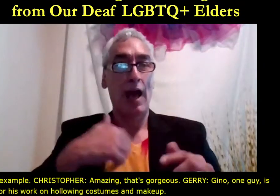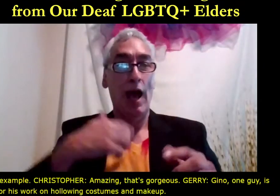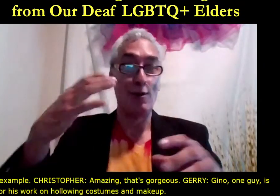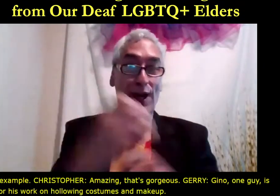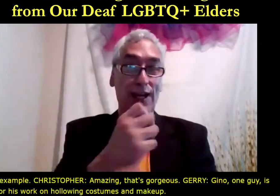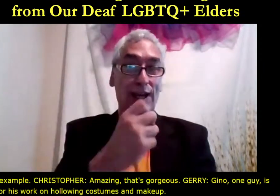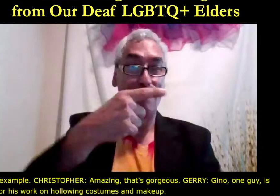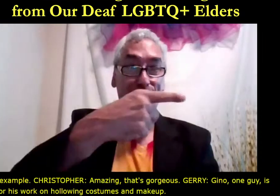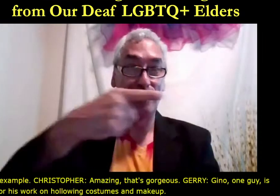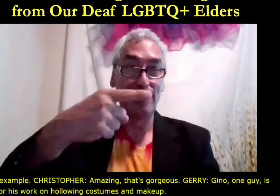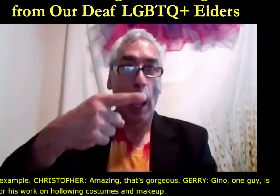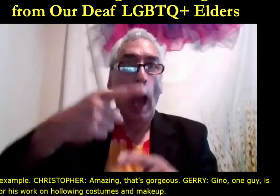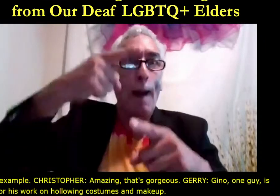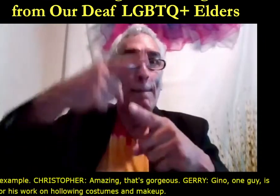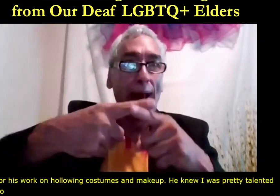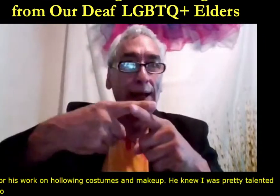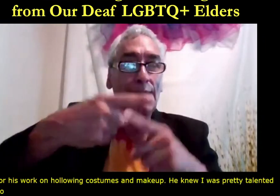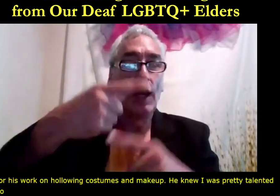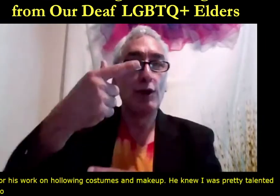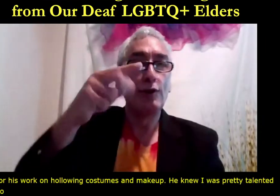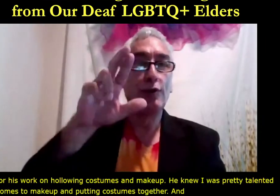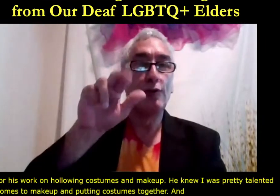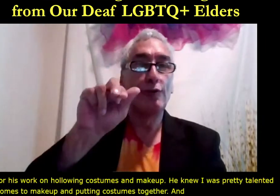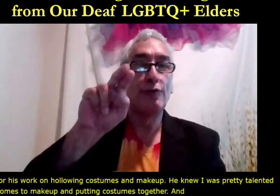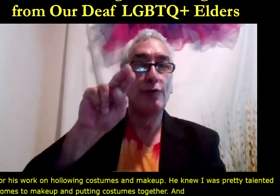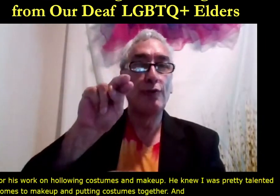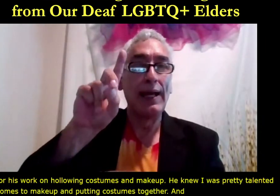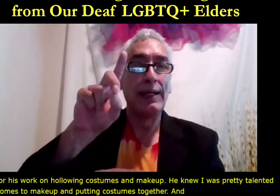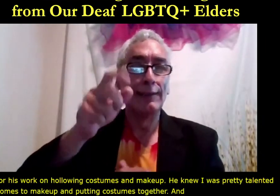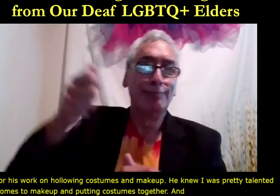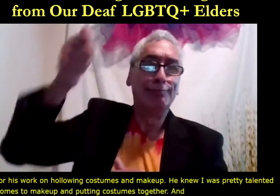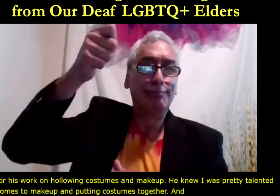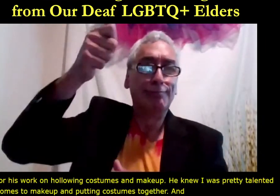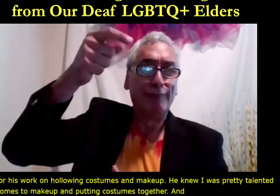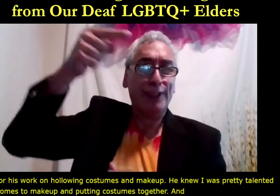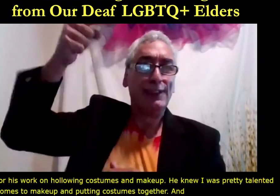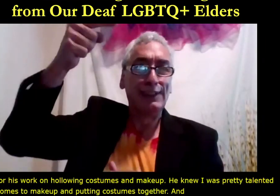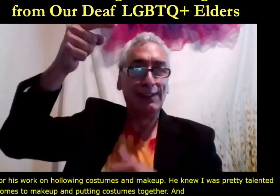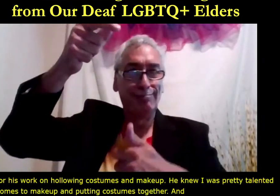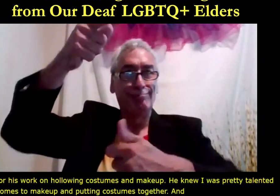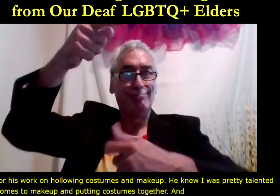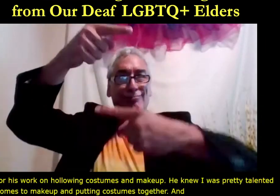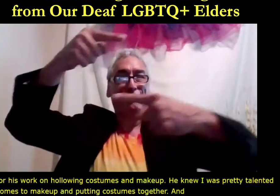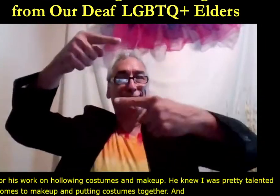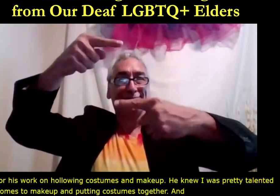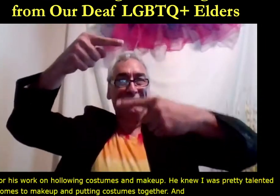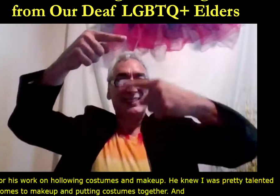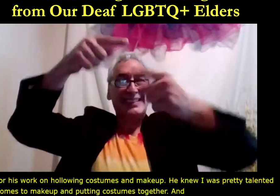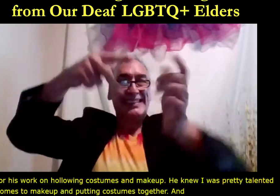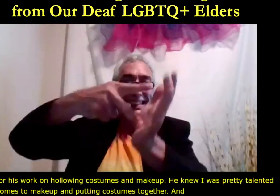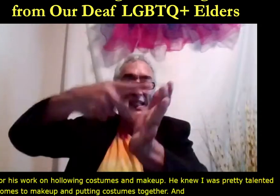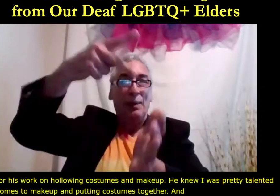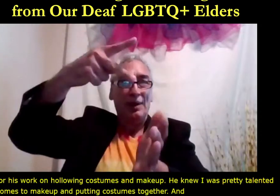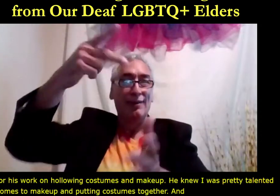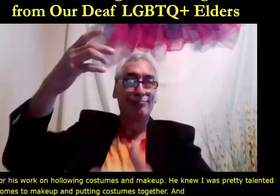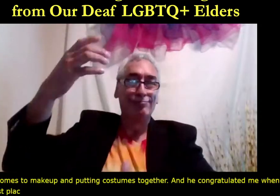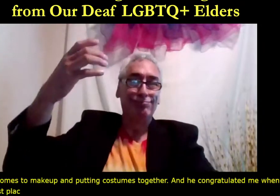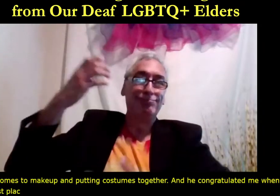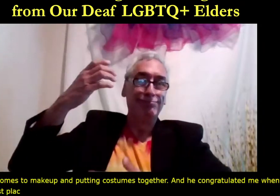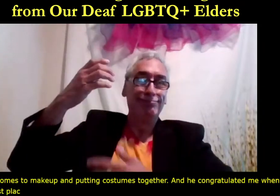and he congratulated me when i won first place and also because um i got the grand first